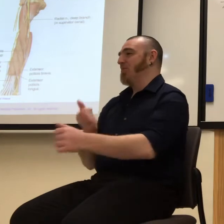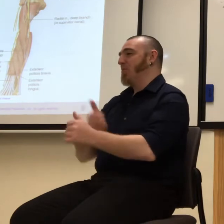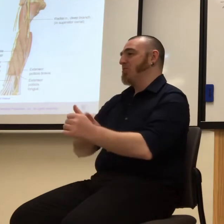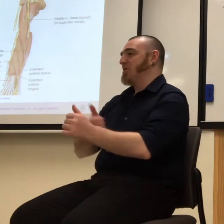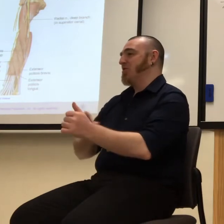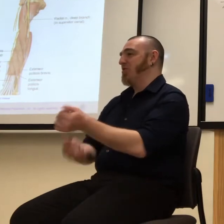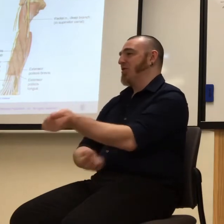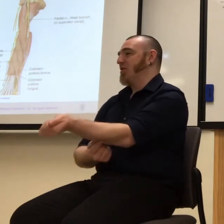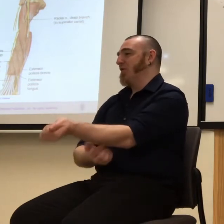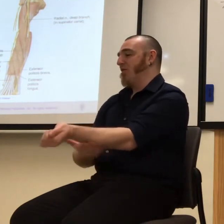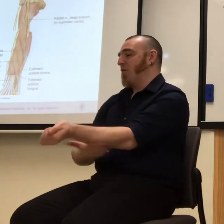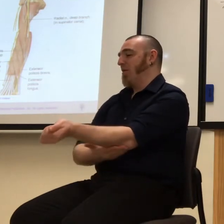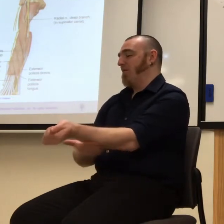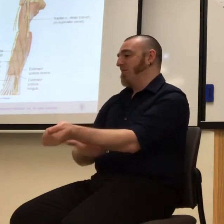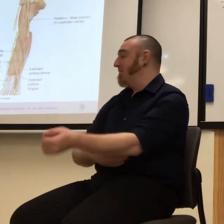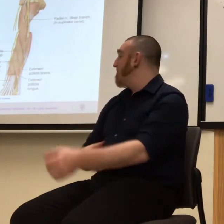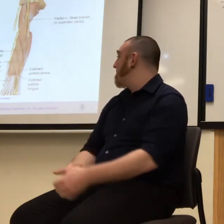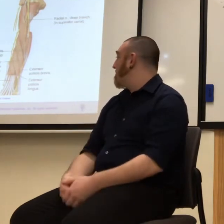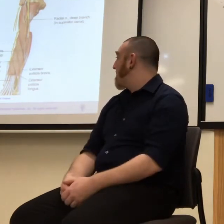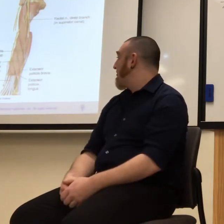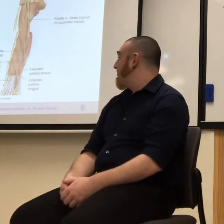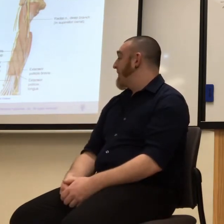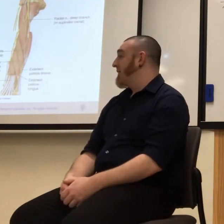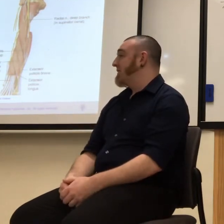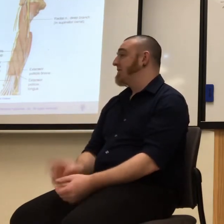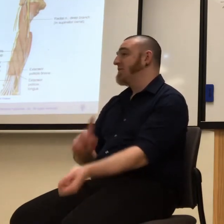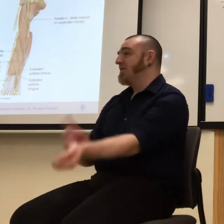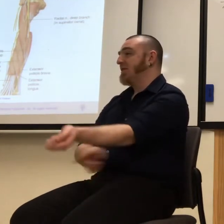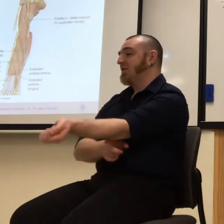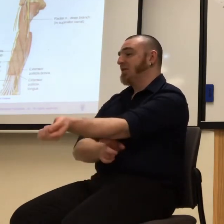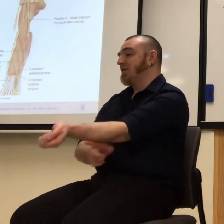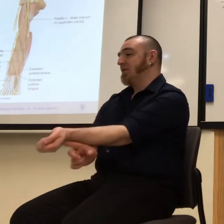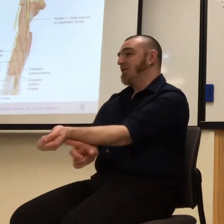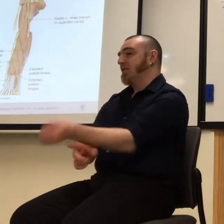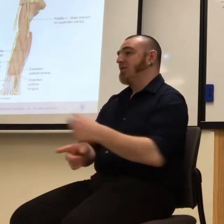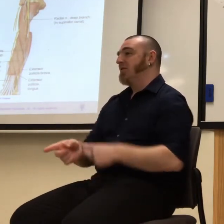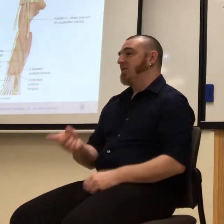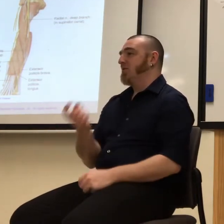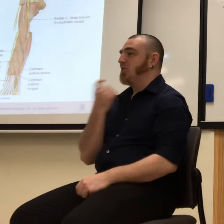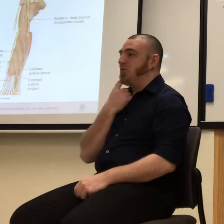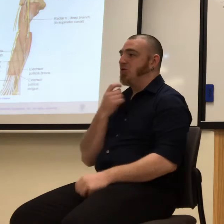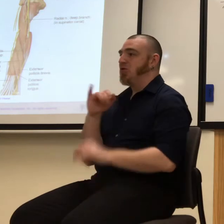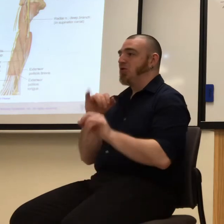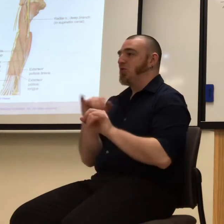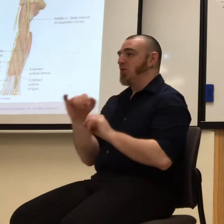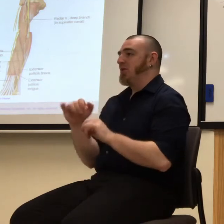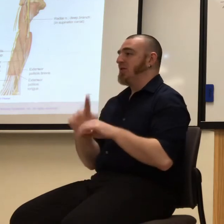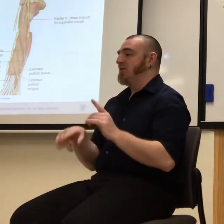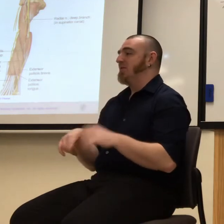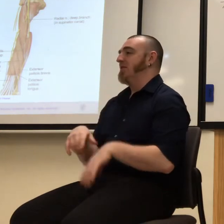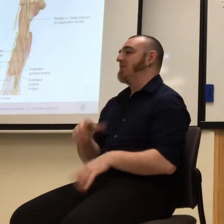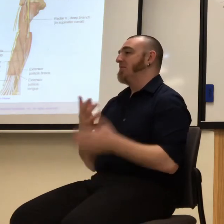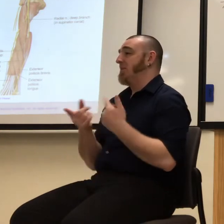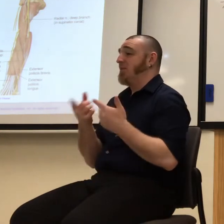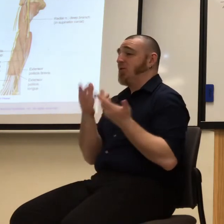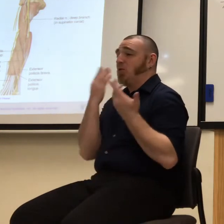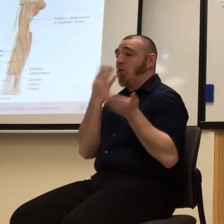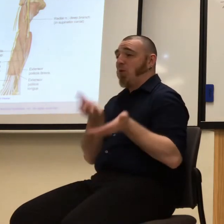In the posterior forearm, well, as you well know, you're just quizzed on it, or maybe you don't know.